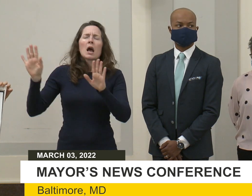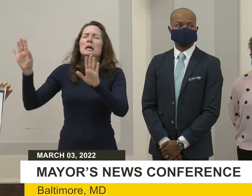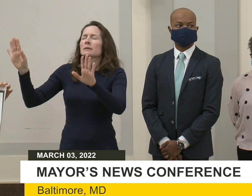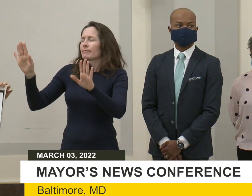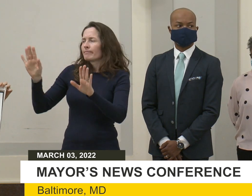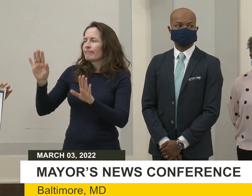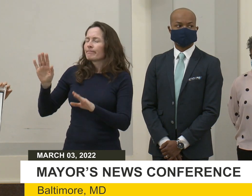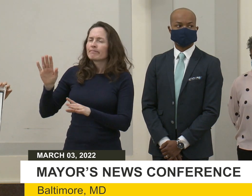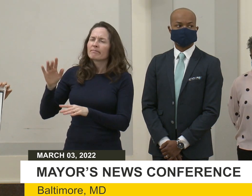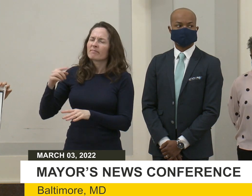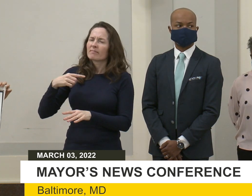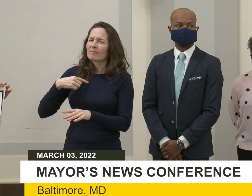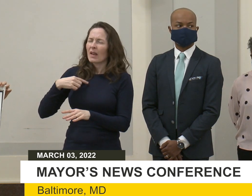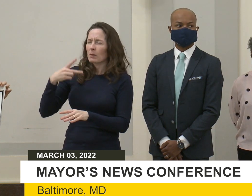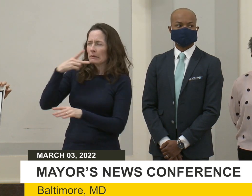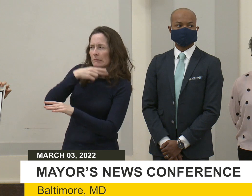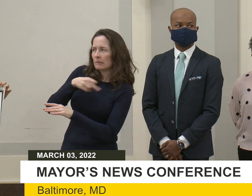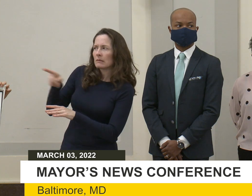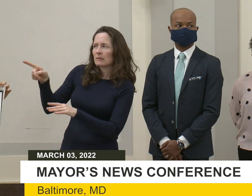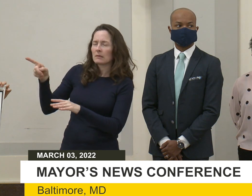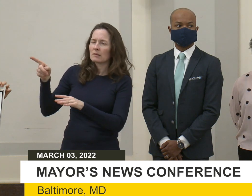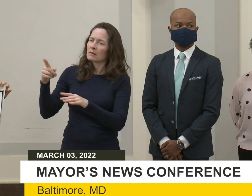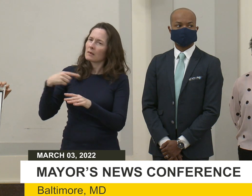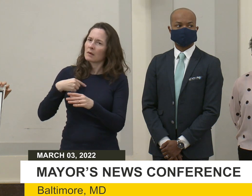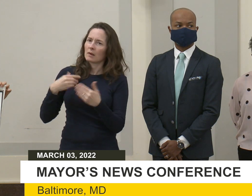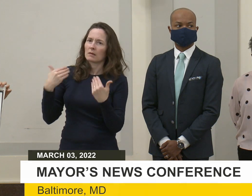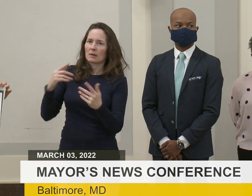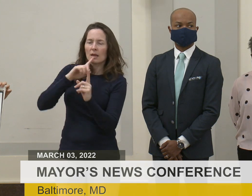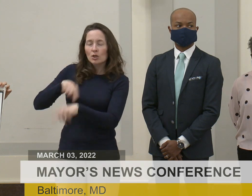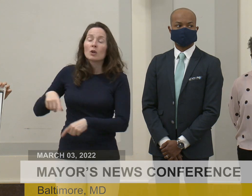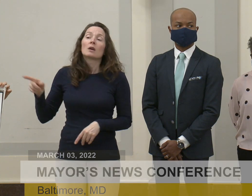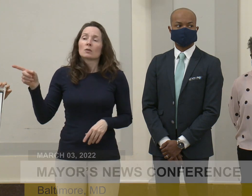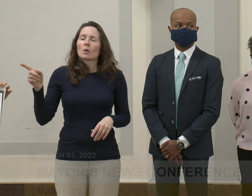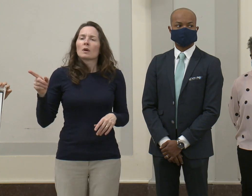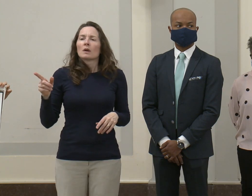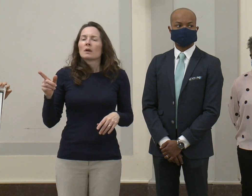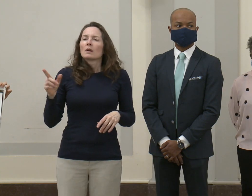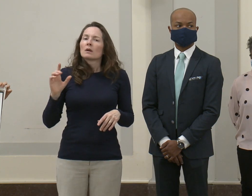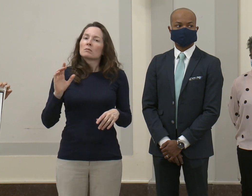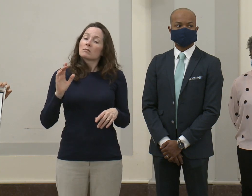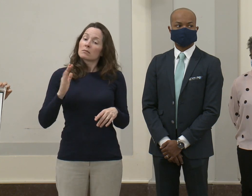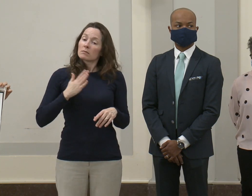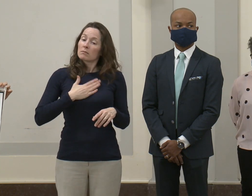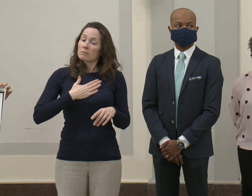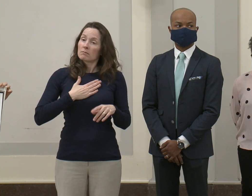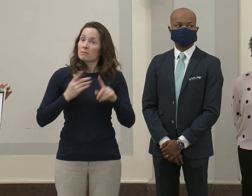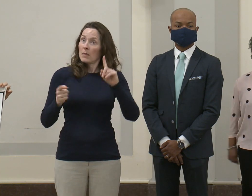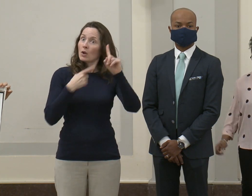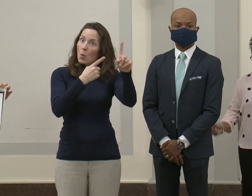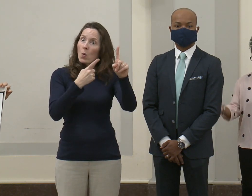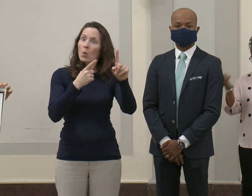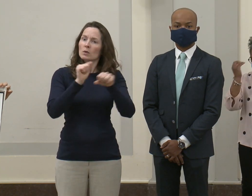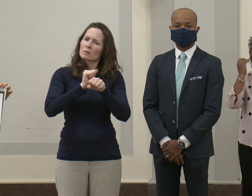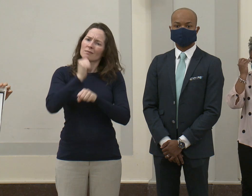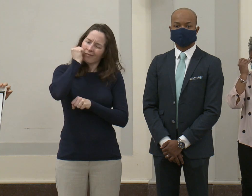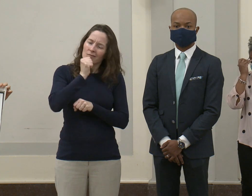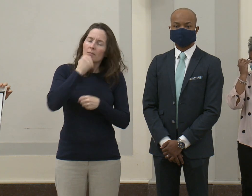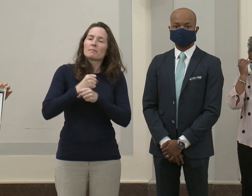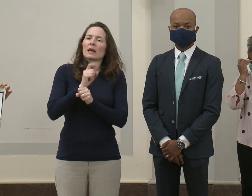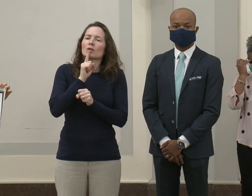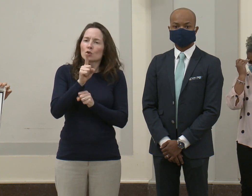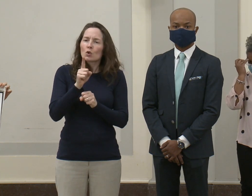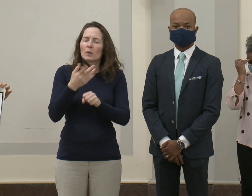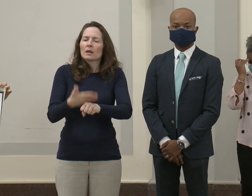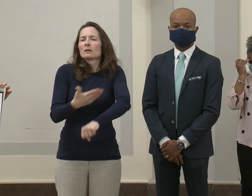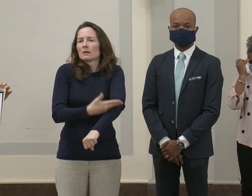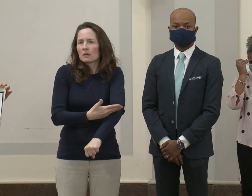what you didn't hear is about making sure that we work every day to improve upon what's happening. Yes, a 58%